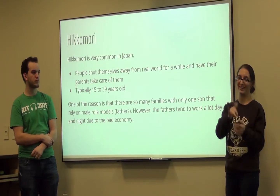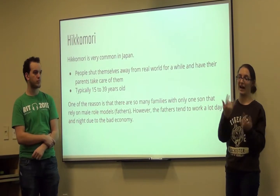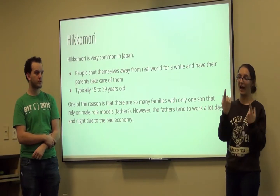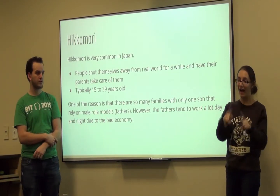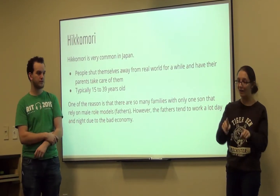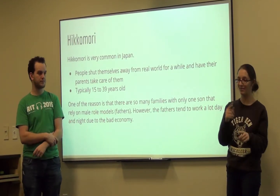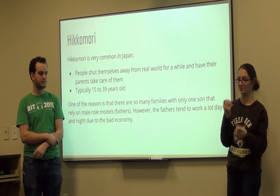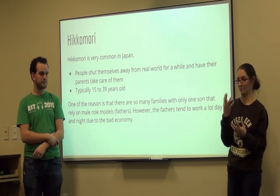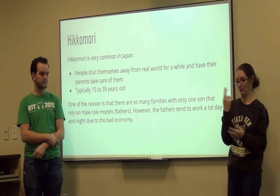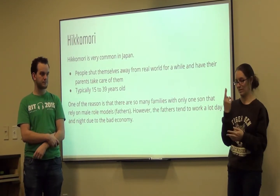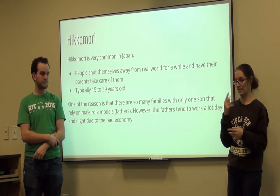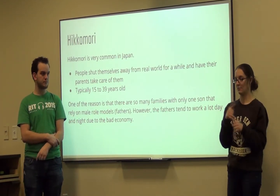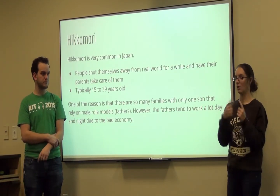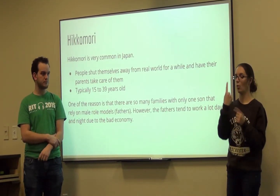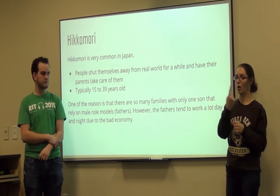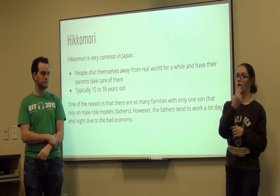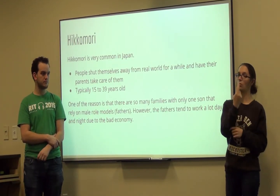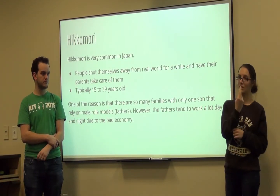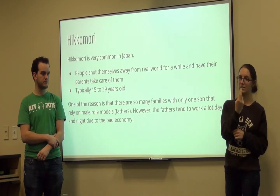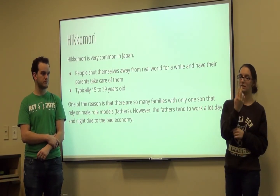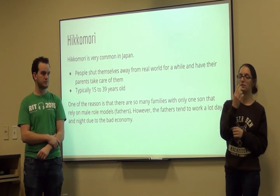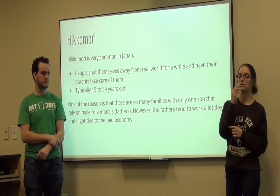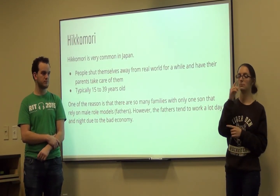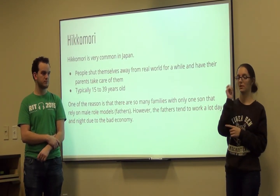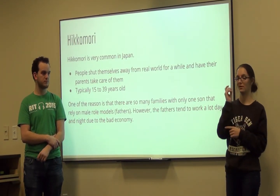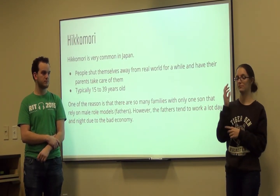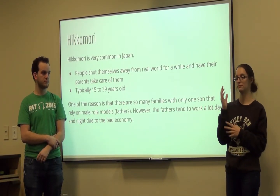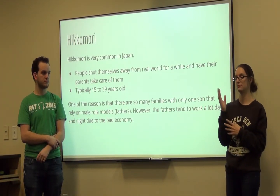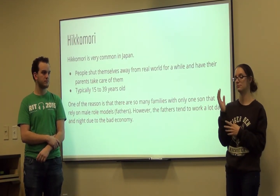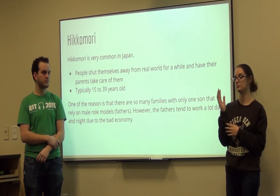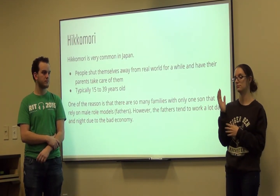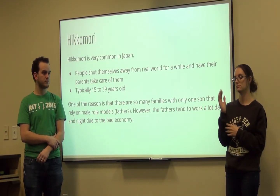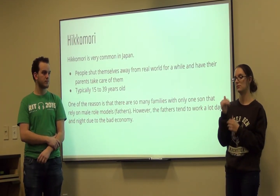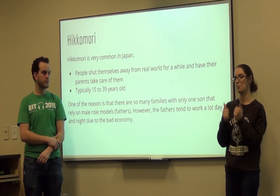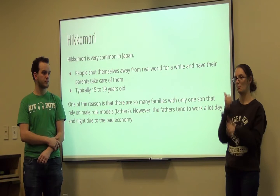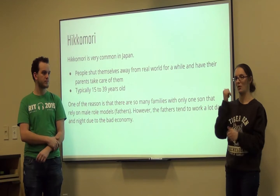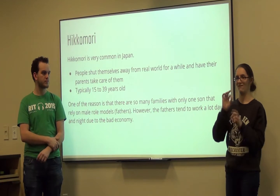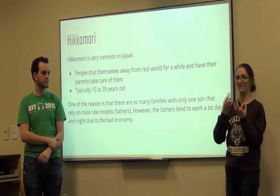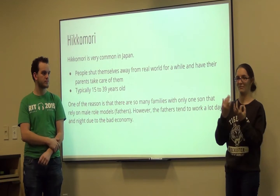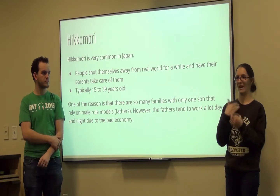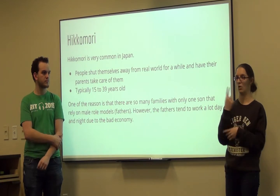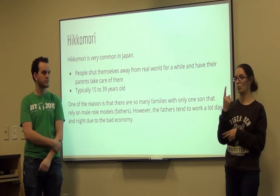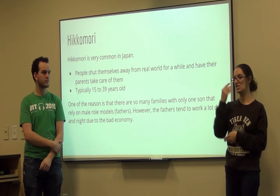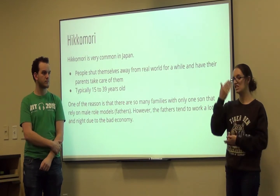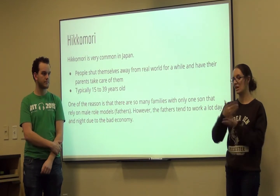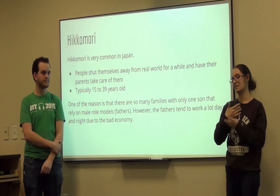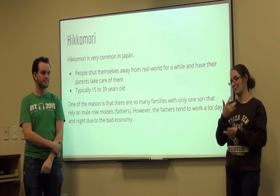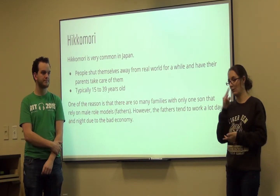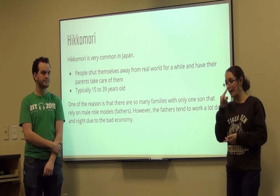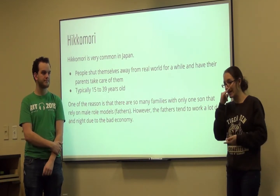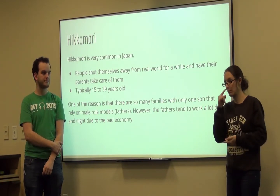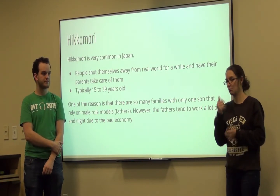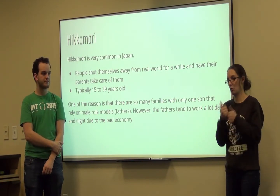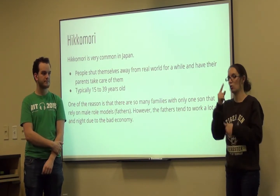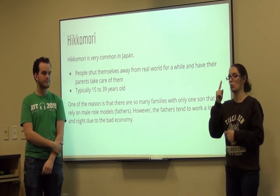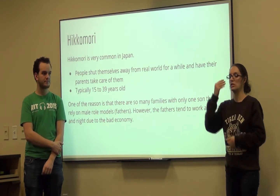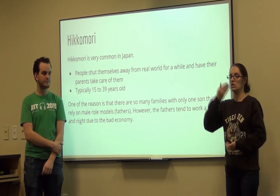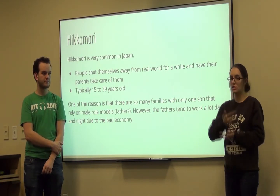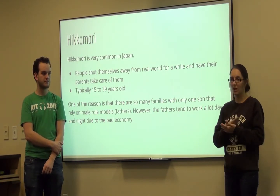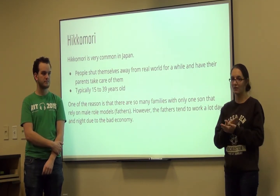There's a lot of different reasons why the hikikomori happened, but the main reason is that most families typically had one kid